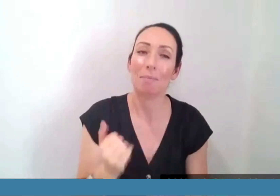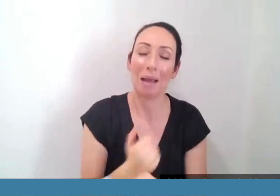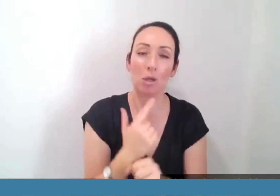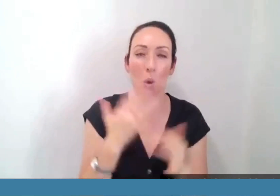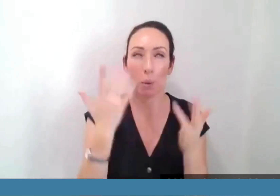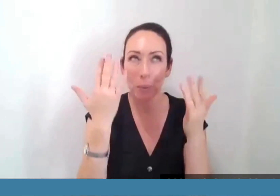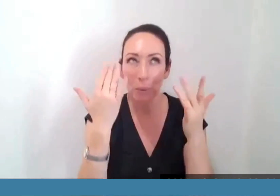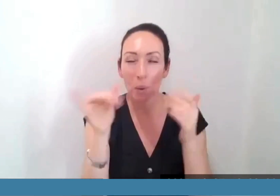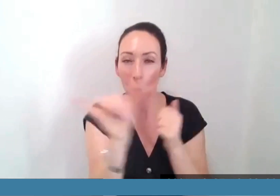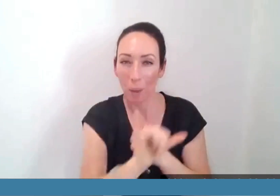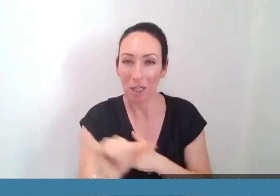experience.